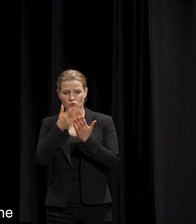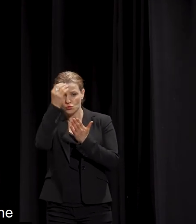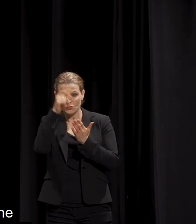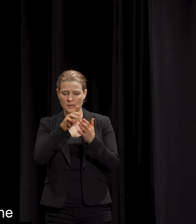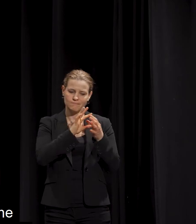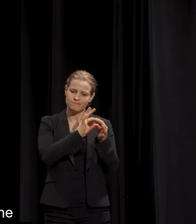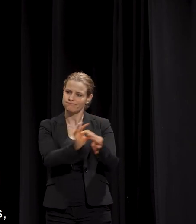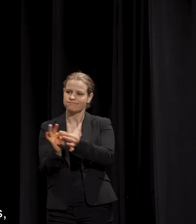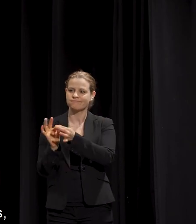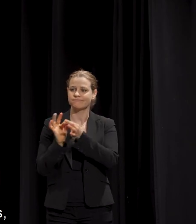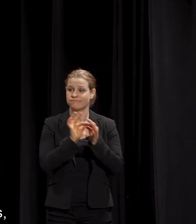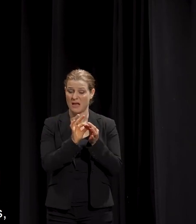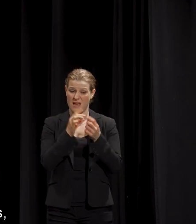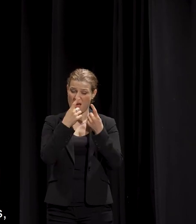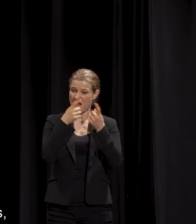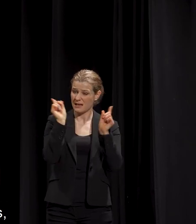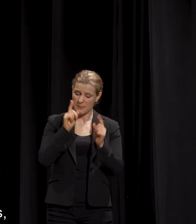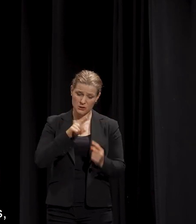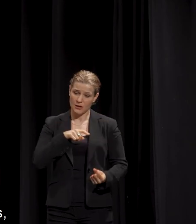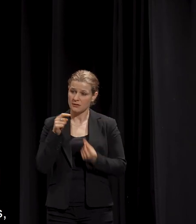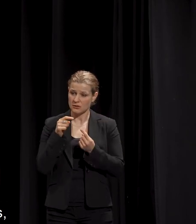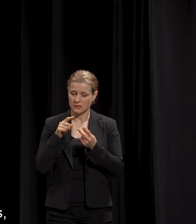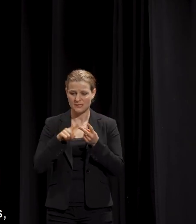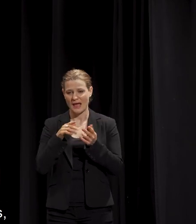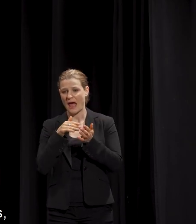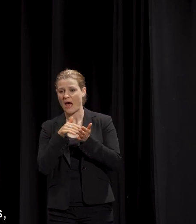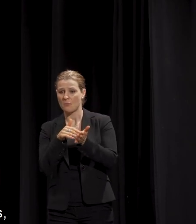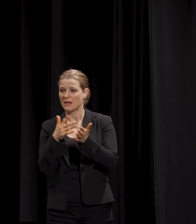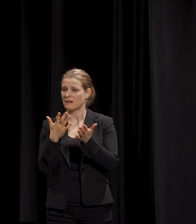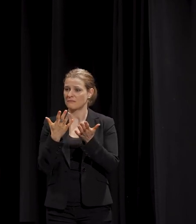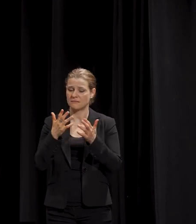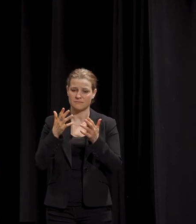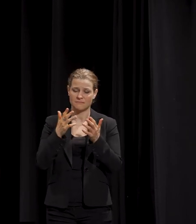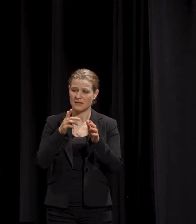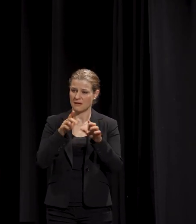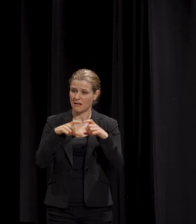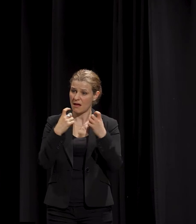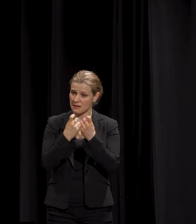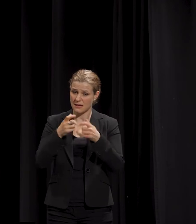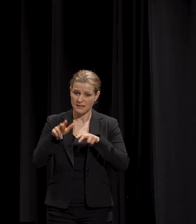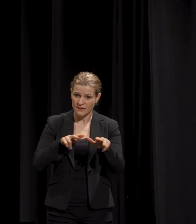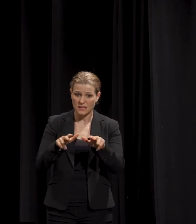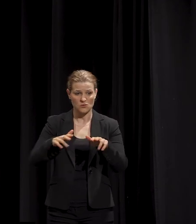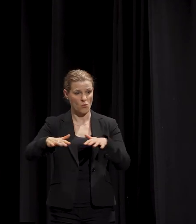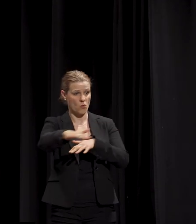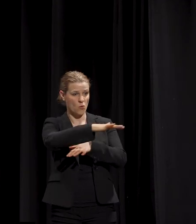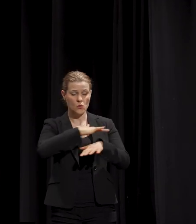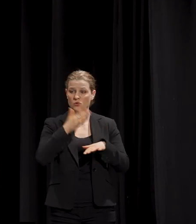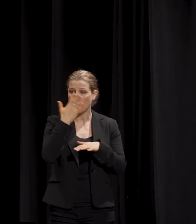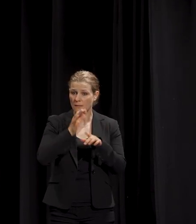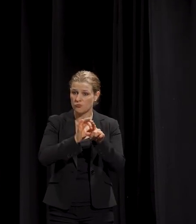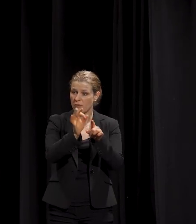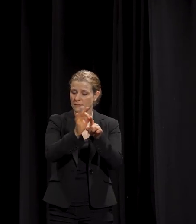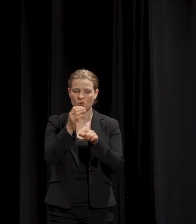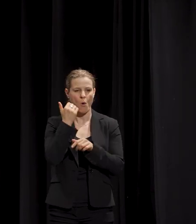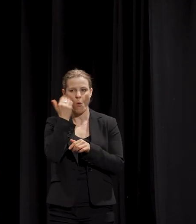community. Whether it be academic challenges, assisting with cohort activities or planning courtyard improvements, they